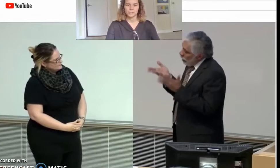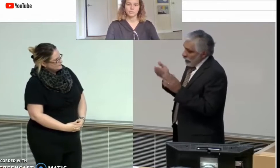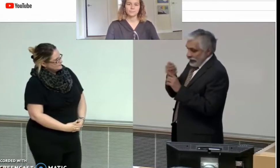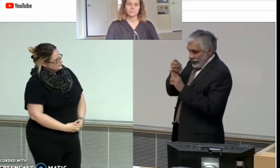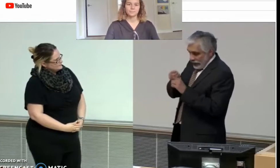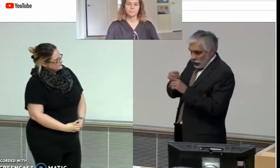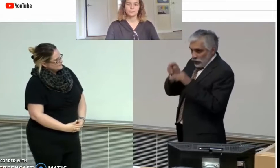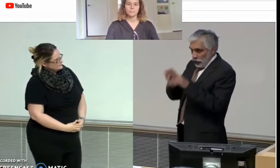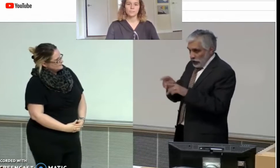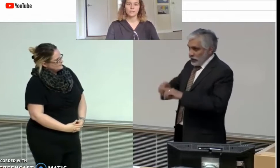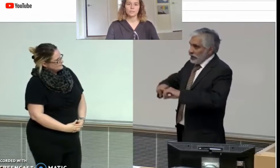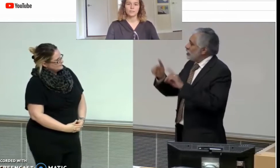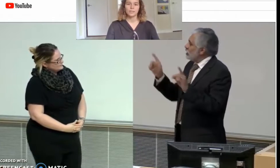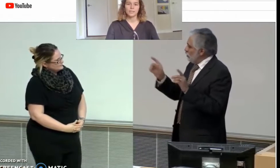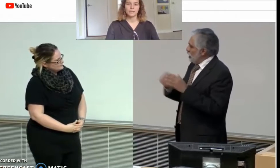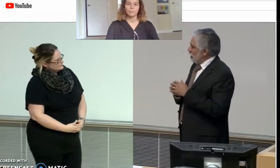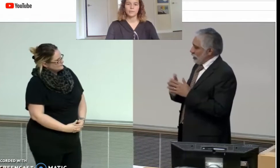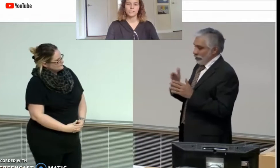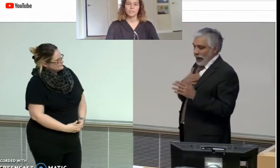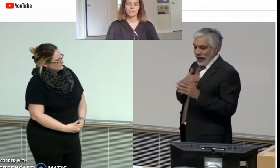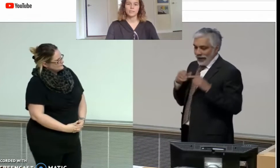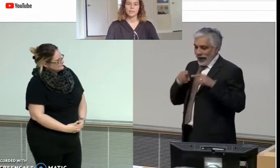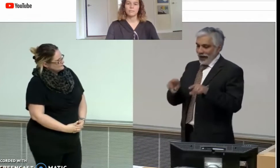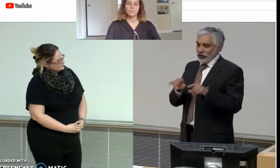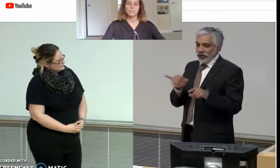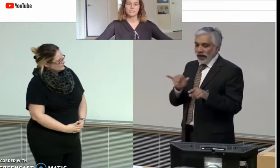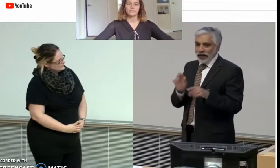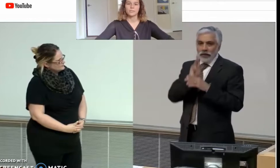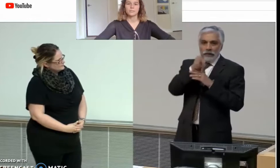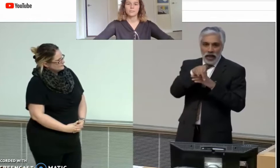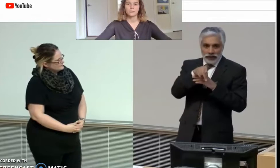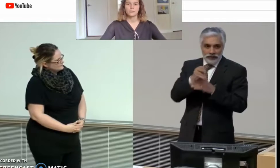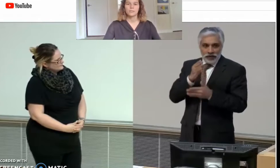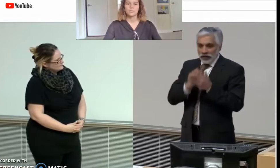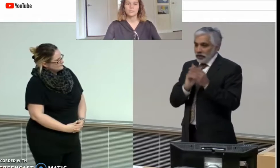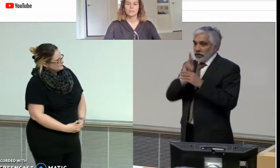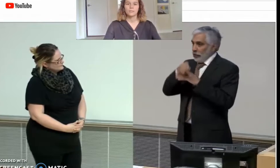culture? I think every person is different.